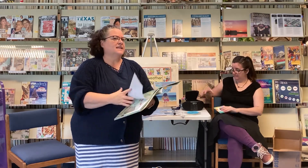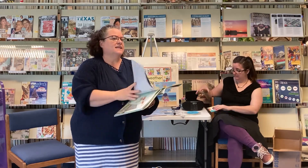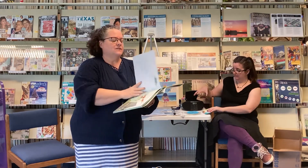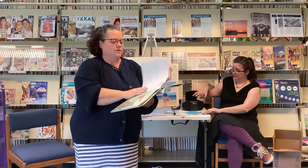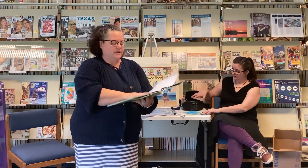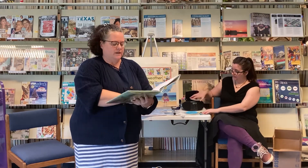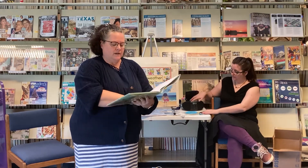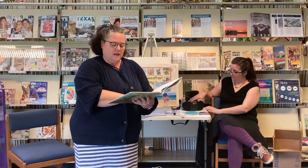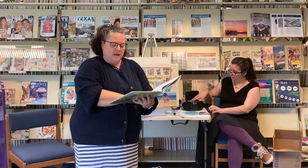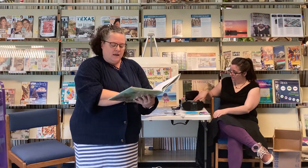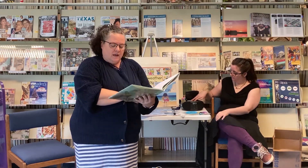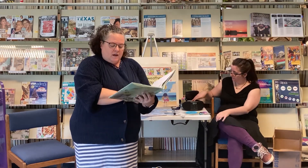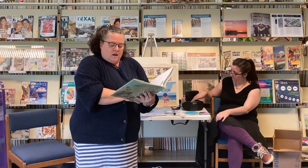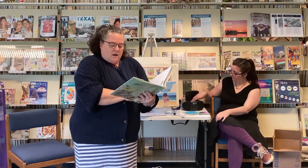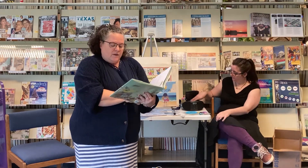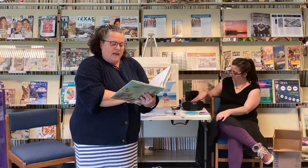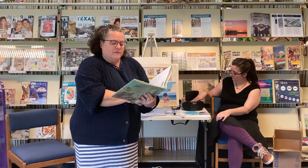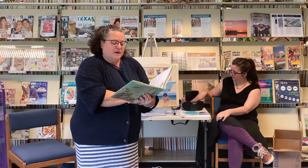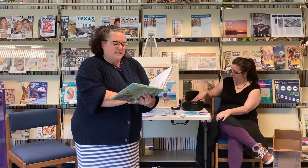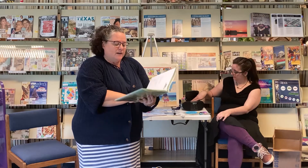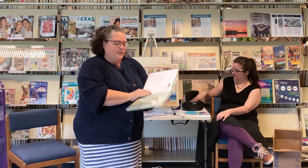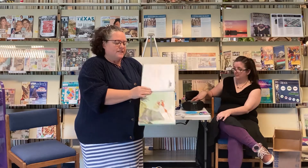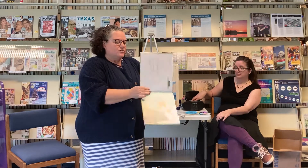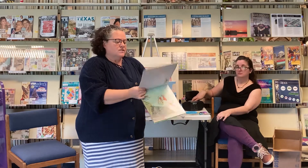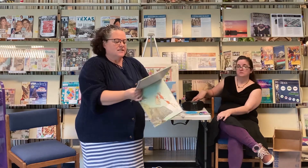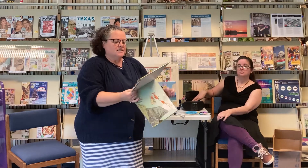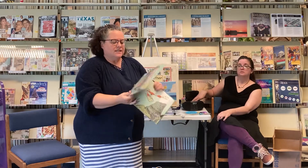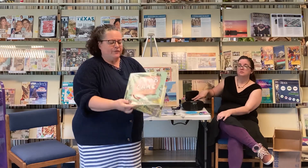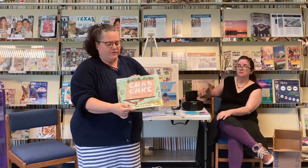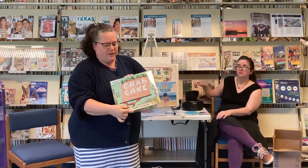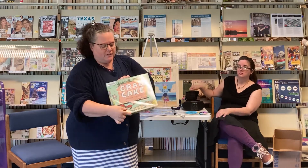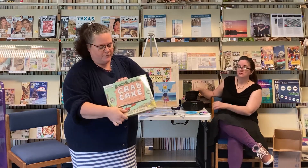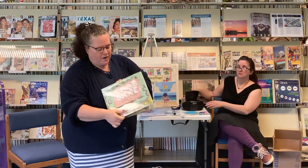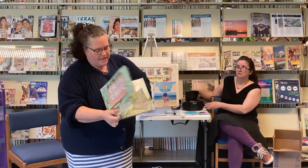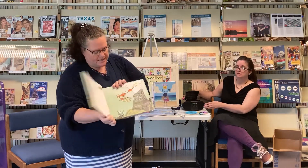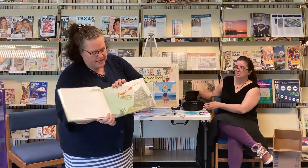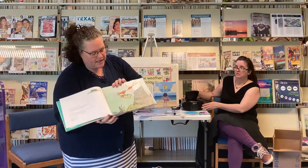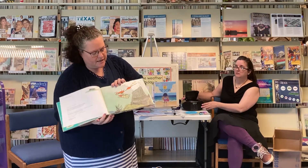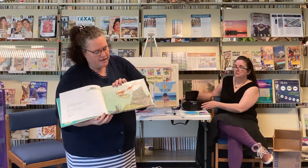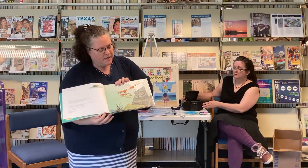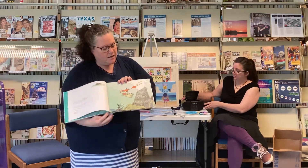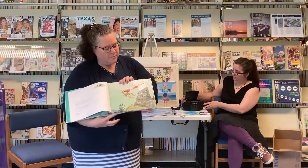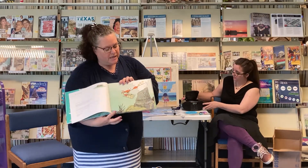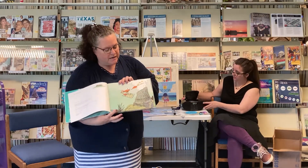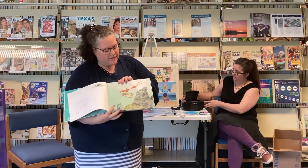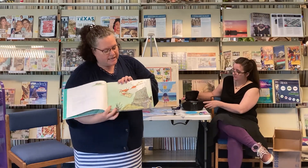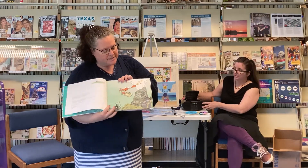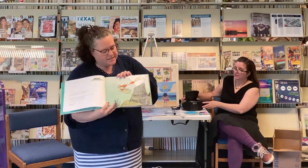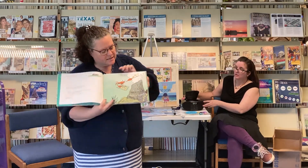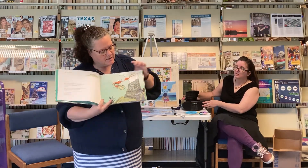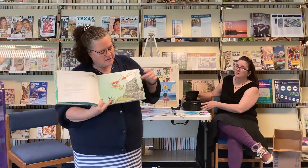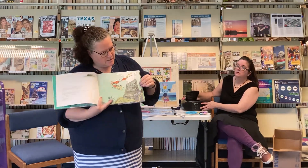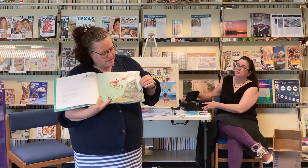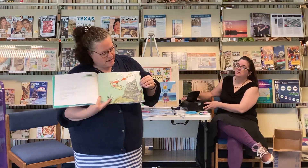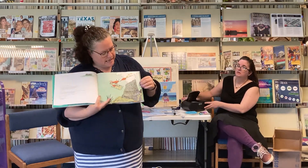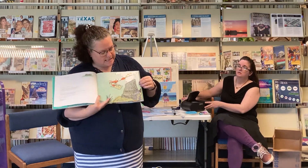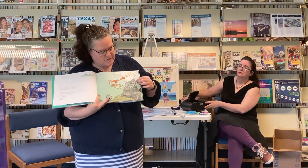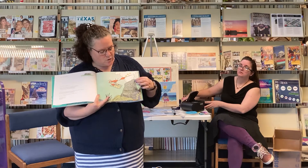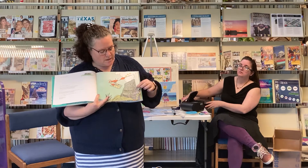key to it. Okay, my title page looks a little different than the front, but here it is. And it says Crab